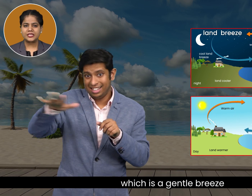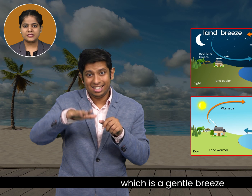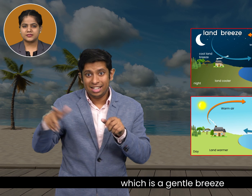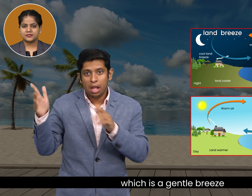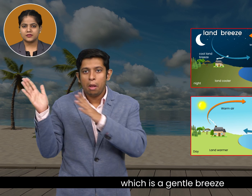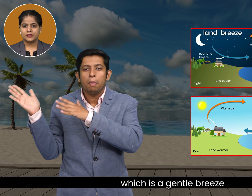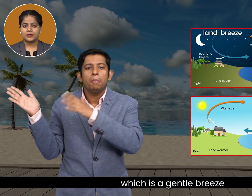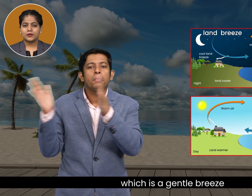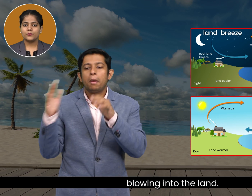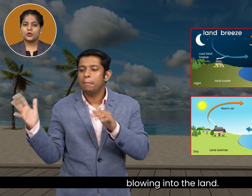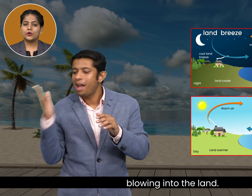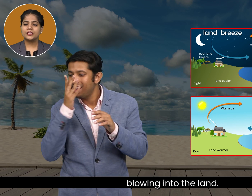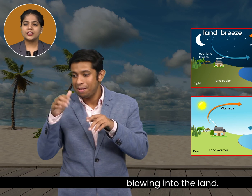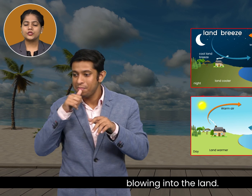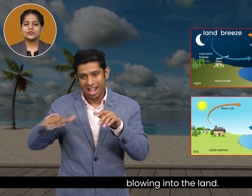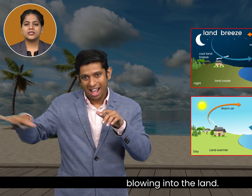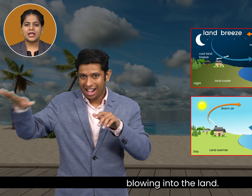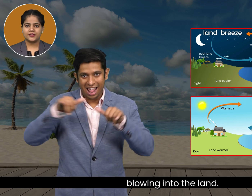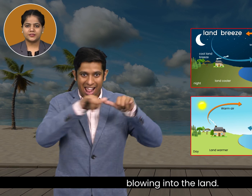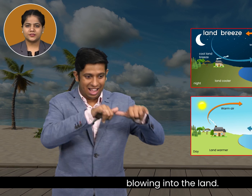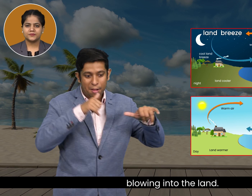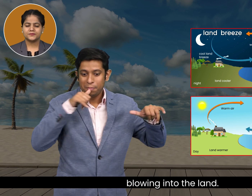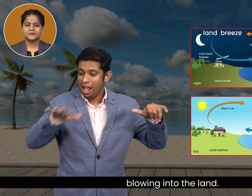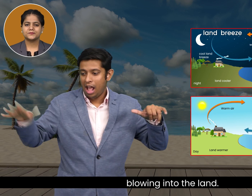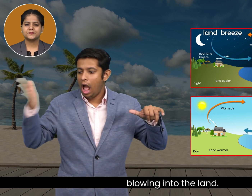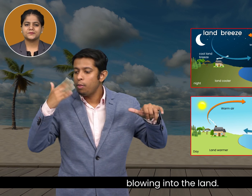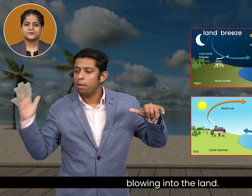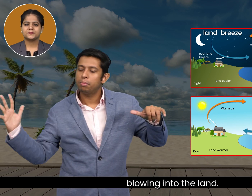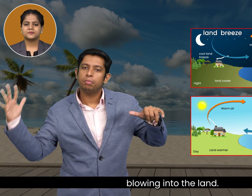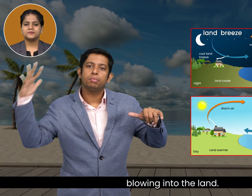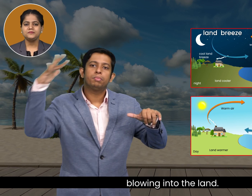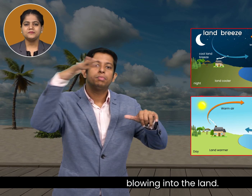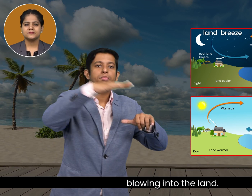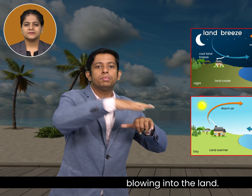gentle breeze blowing into the land.